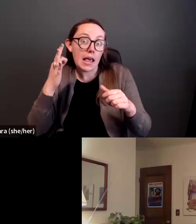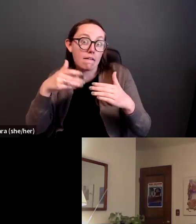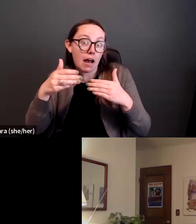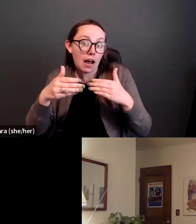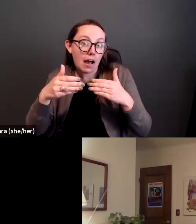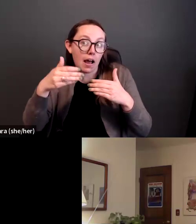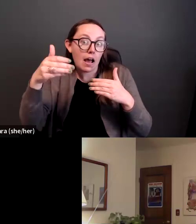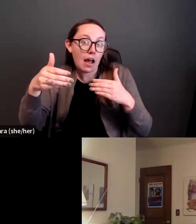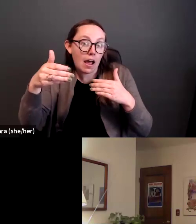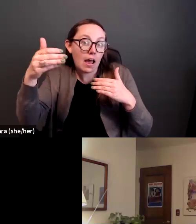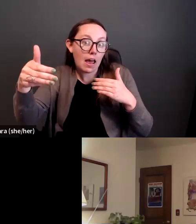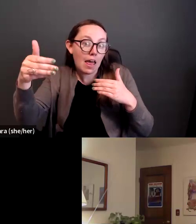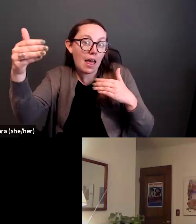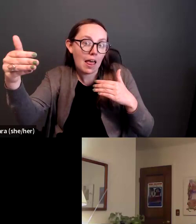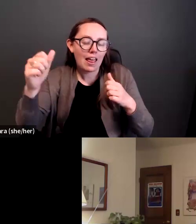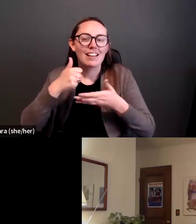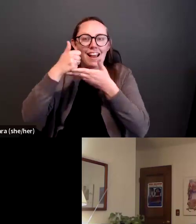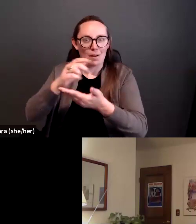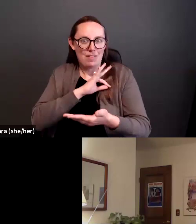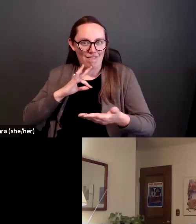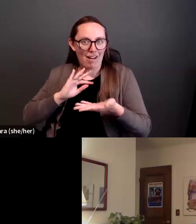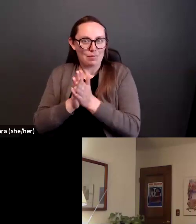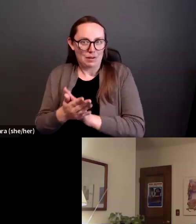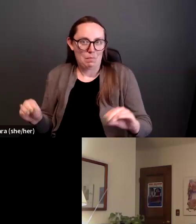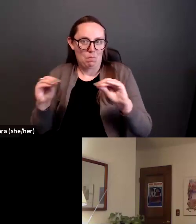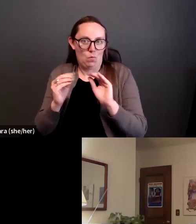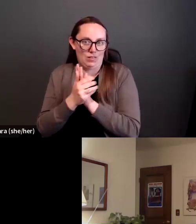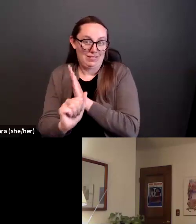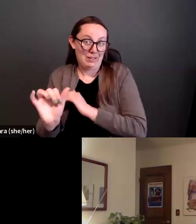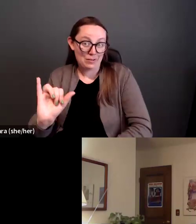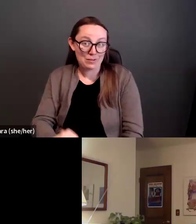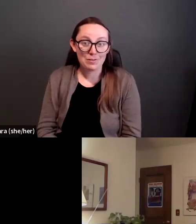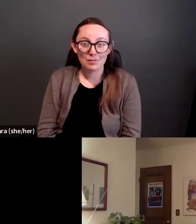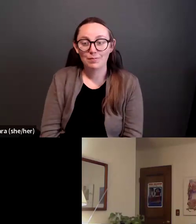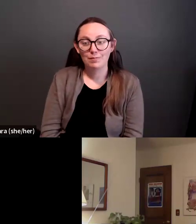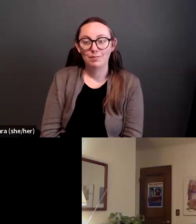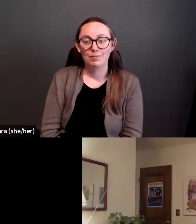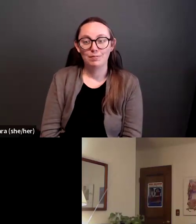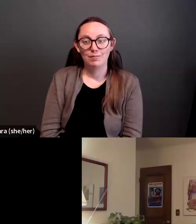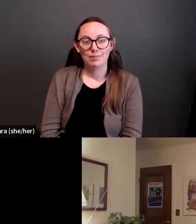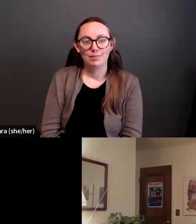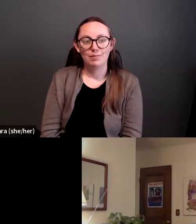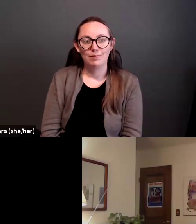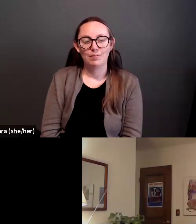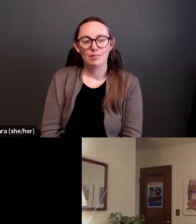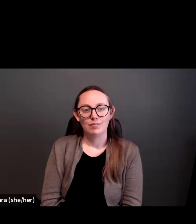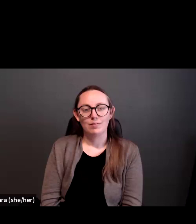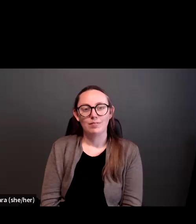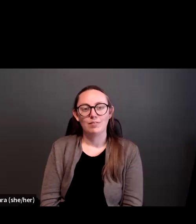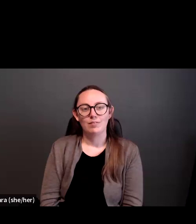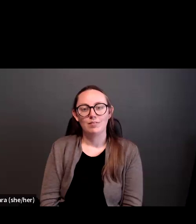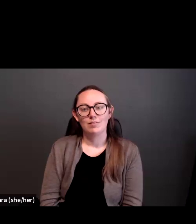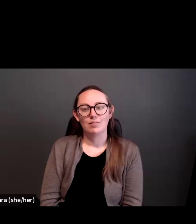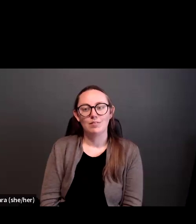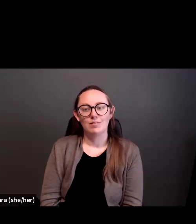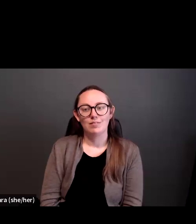be very productive for the faculty as well. That's great. Thank you. I think question is,